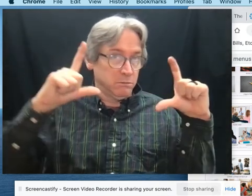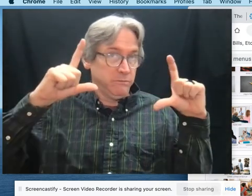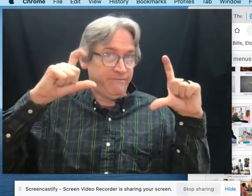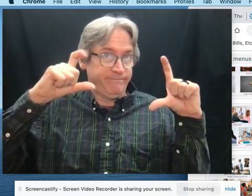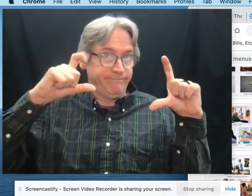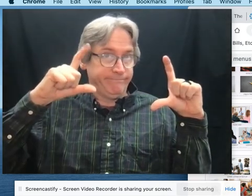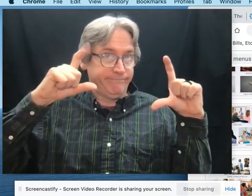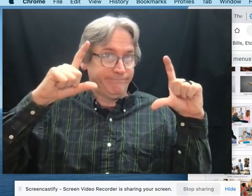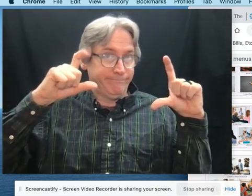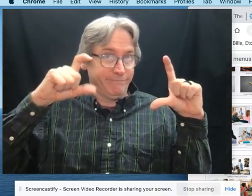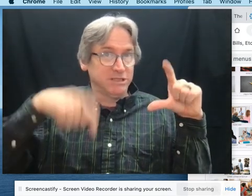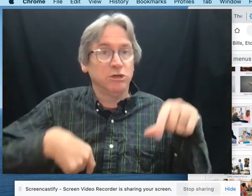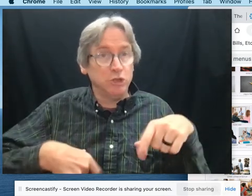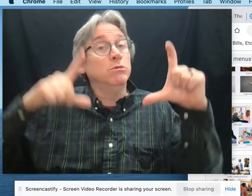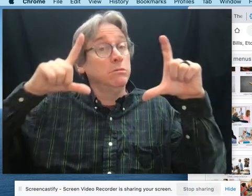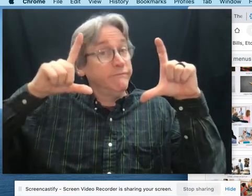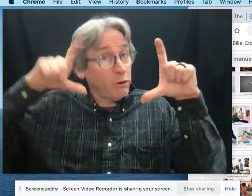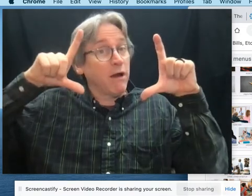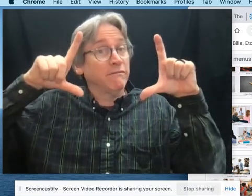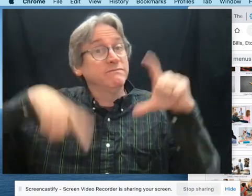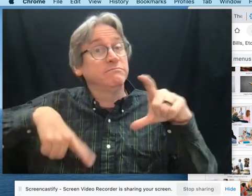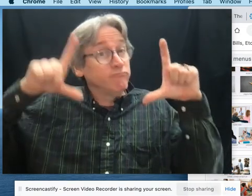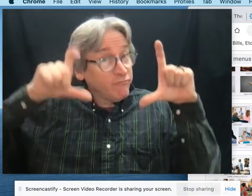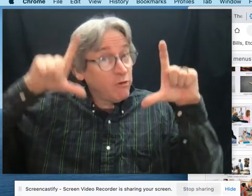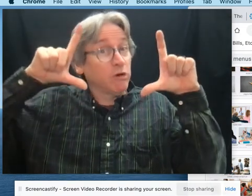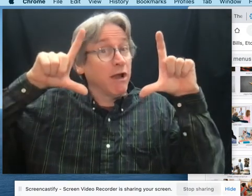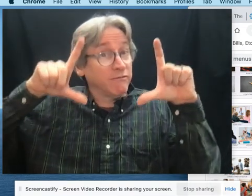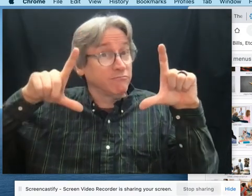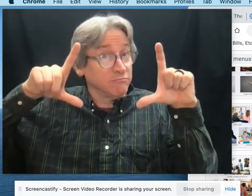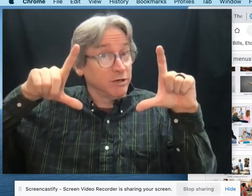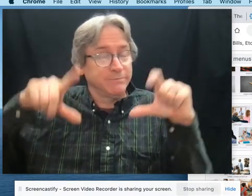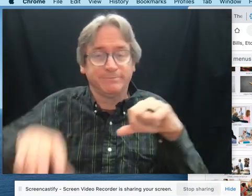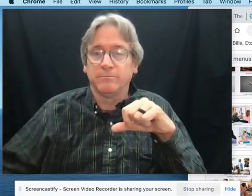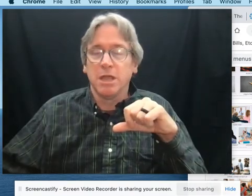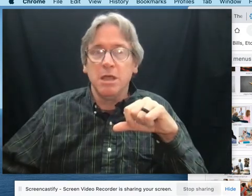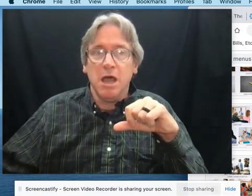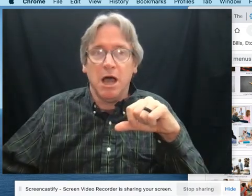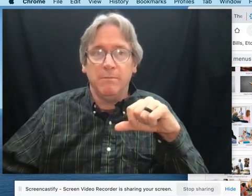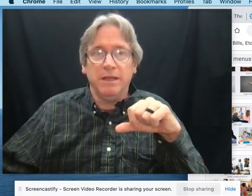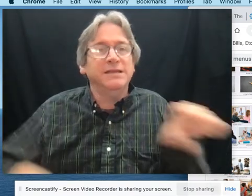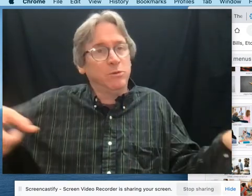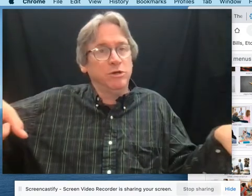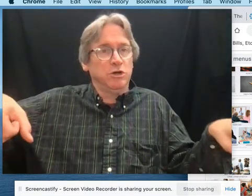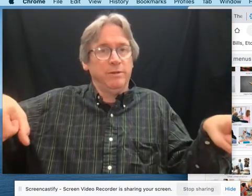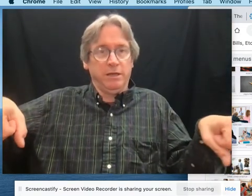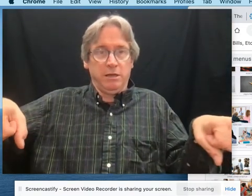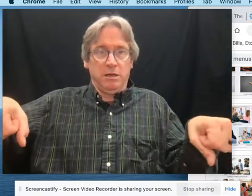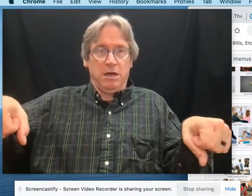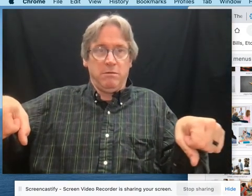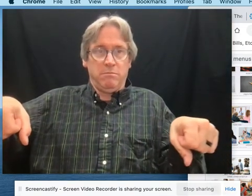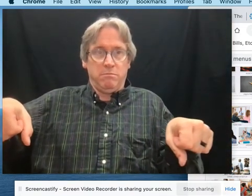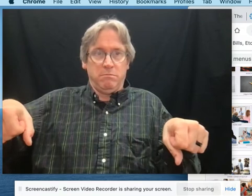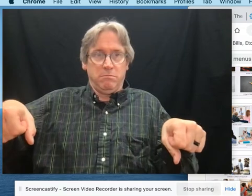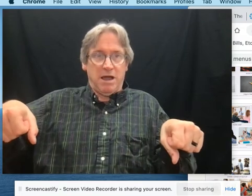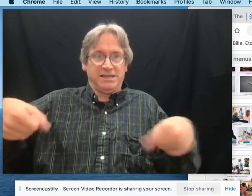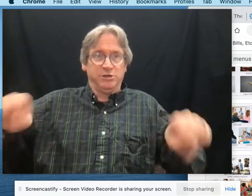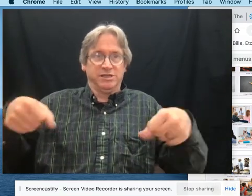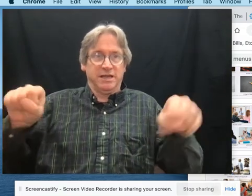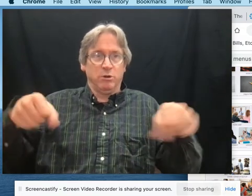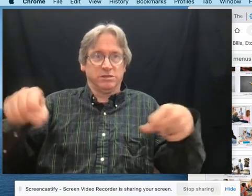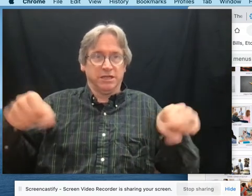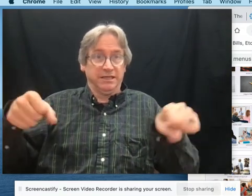one so do photograph photograph right um he's the one who told me um